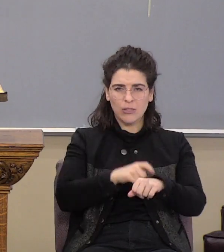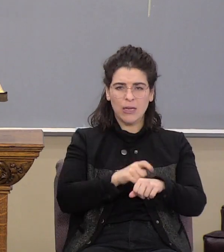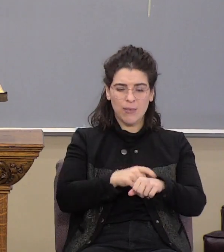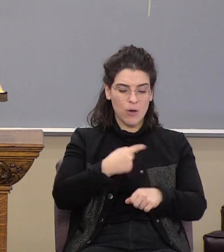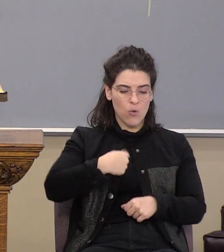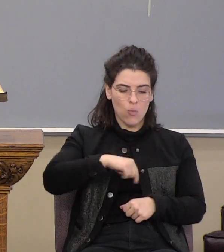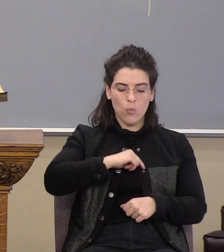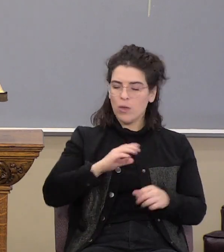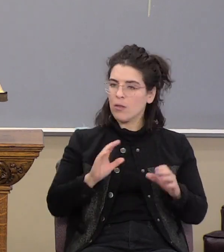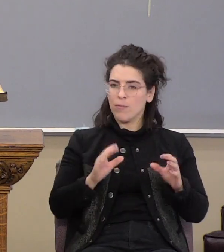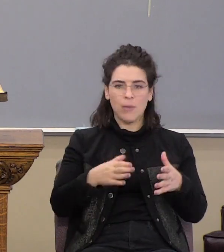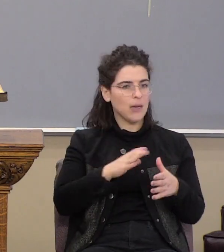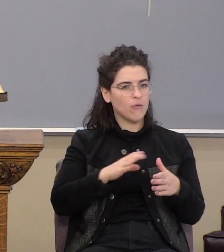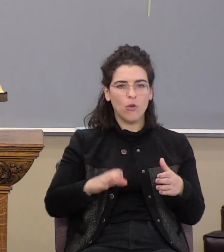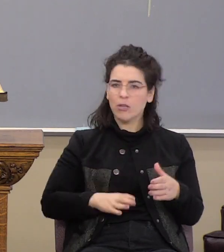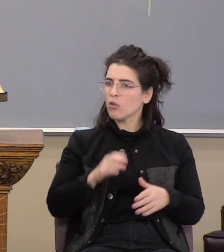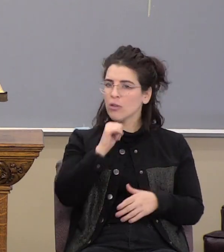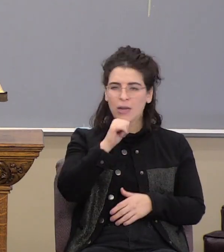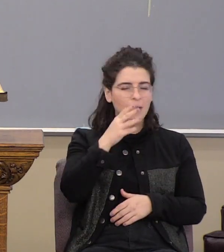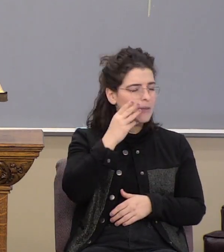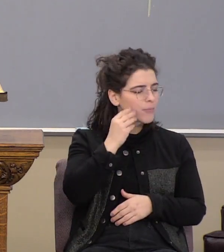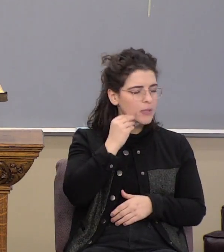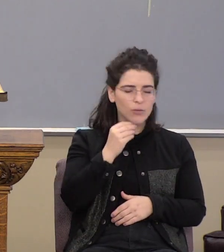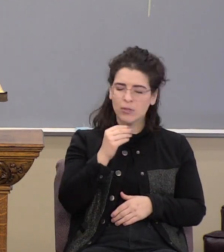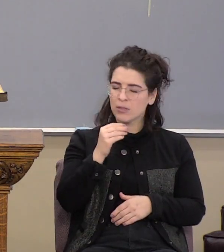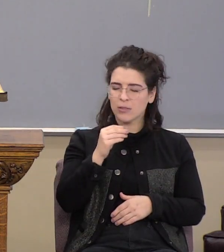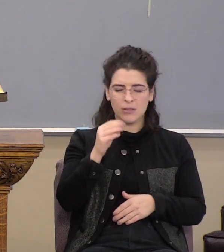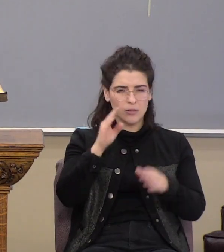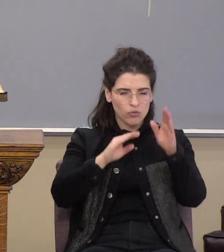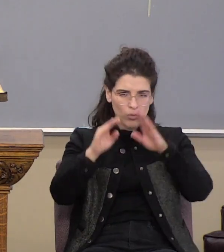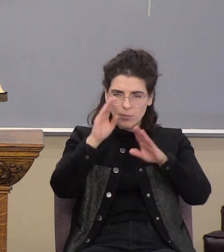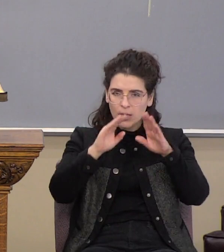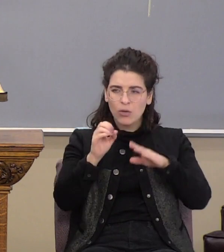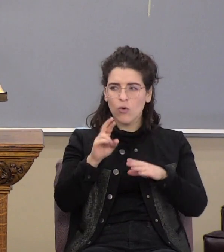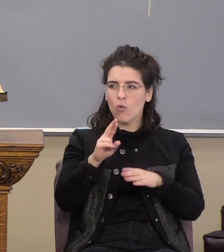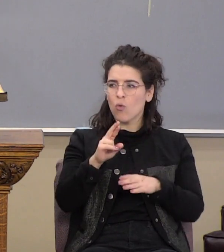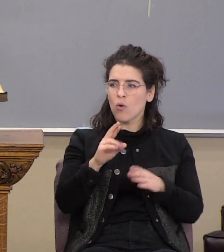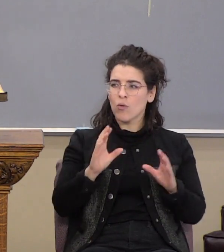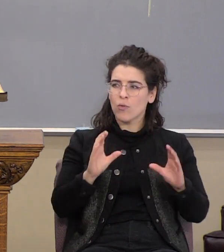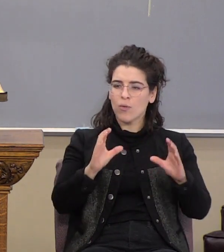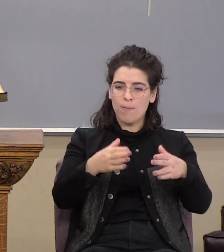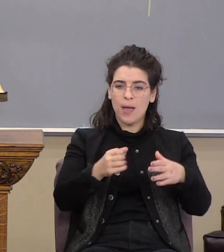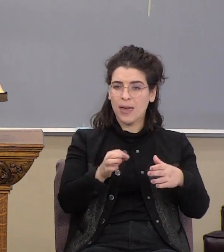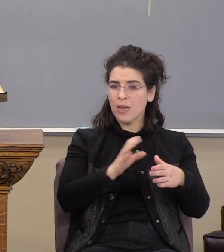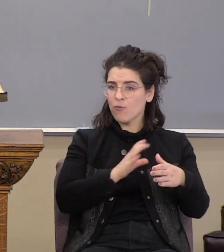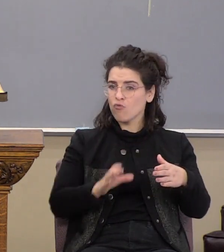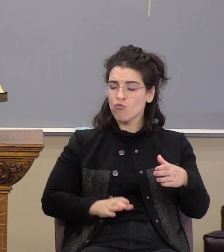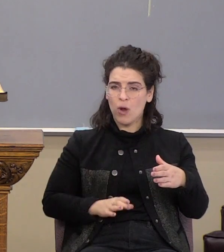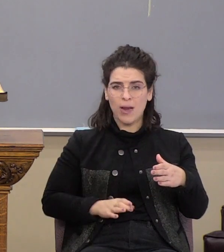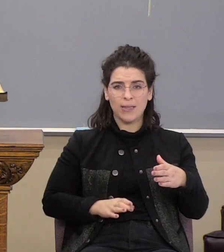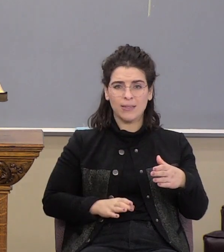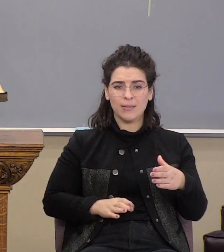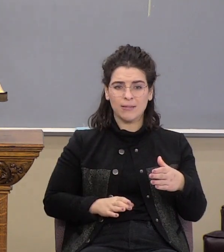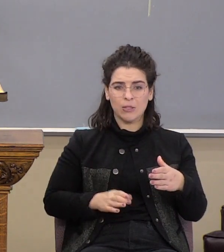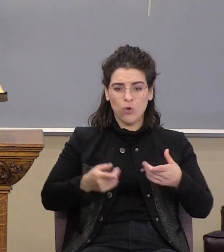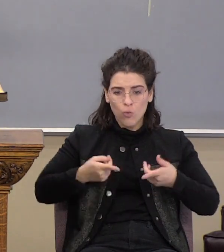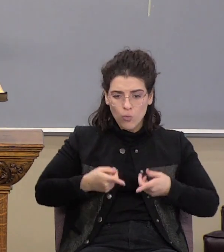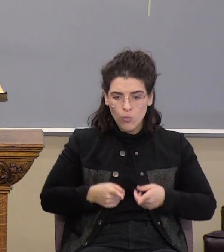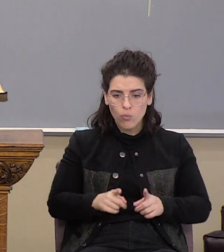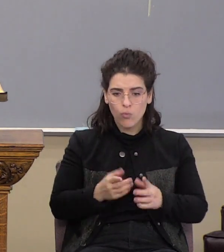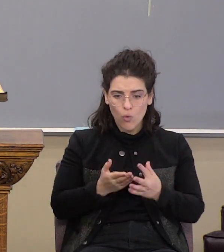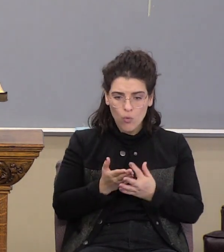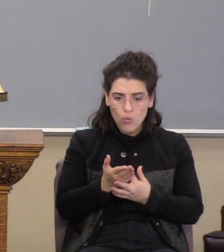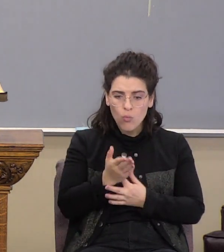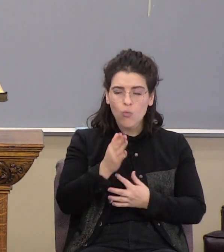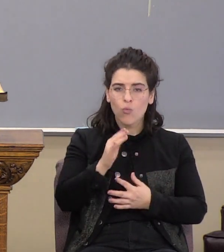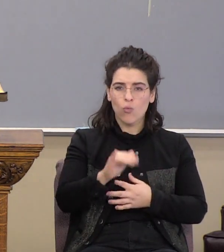of Christ, are not in the tribulation, nor will the body of Christ ever experience the tribulation. We've been delivered from that